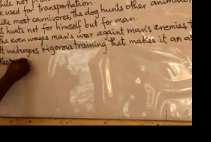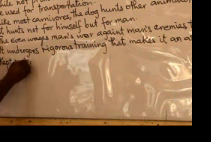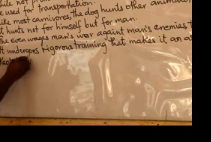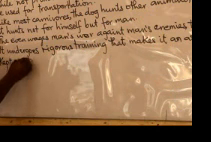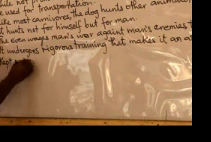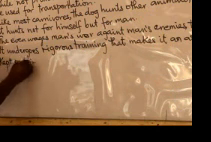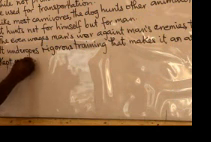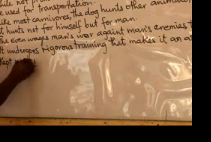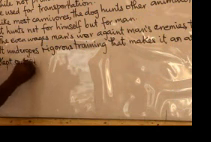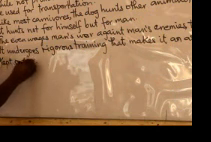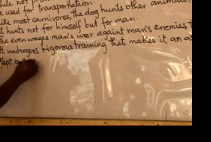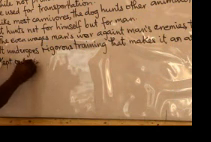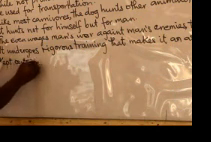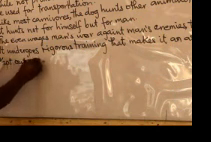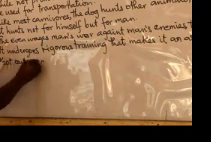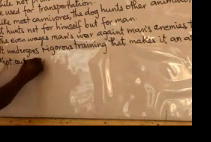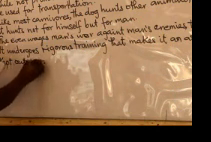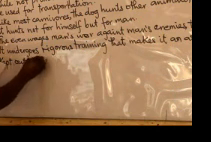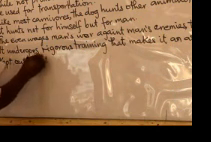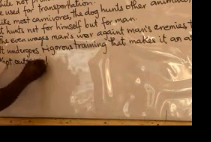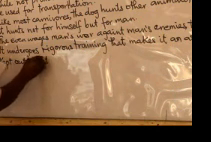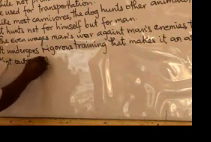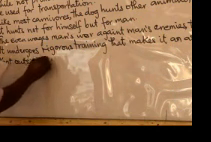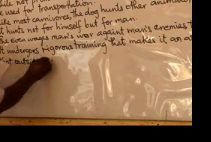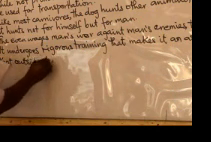Get outside at night